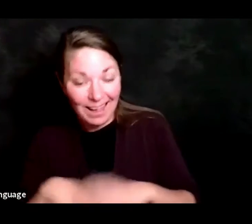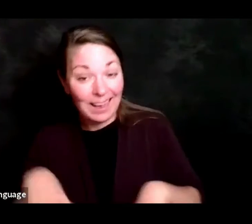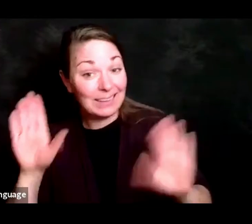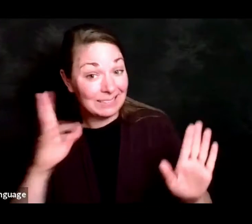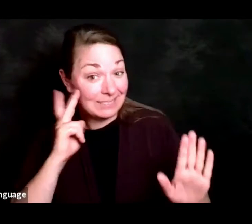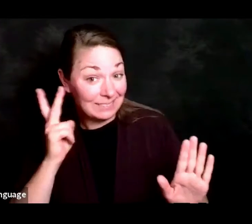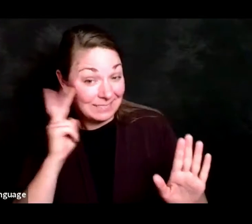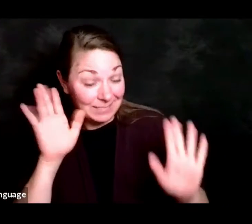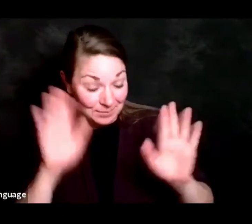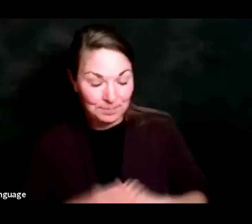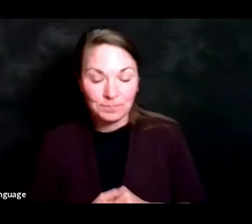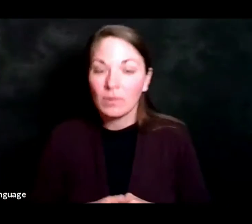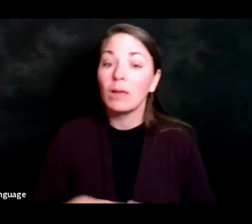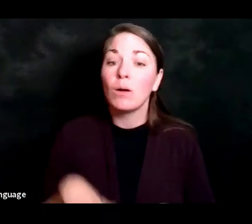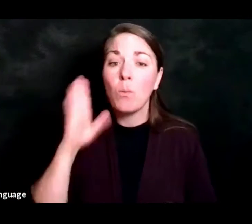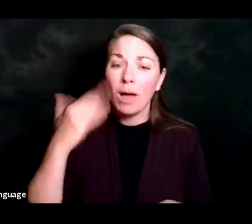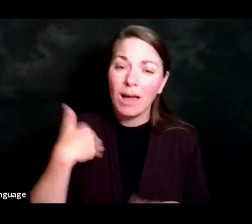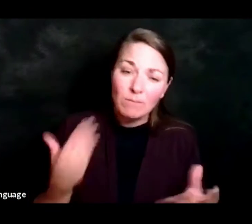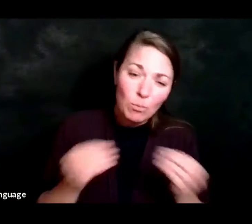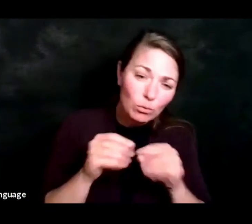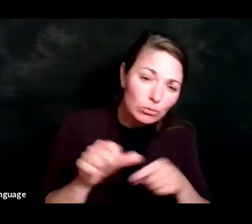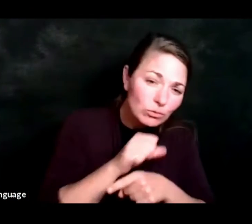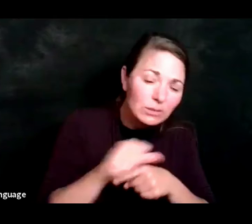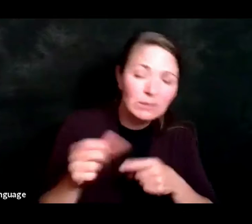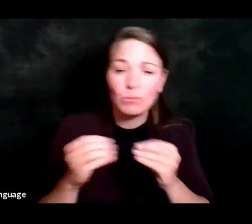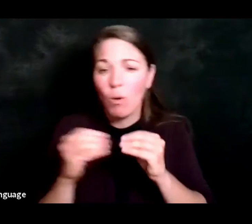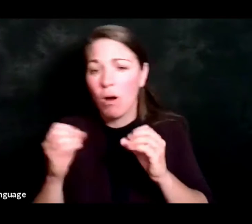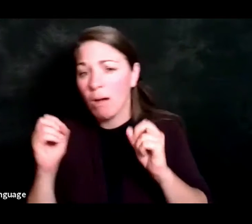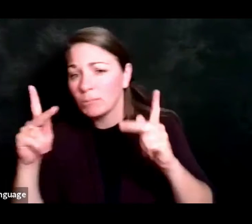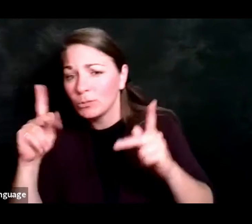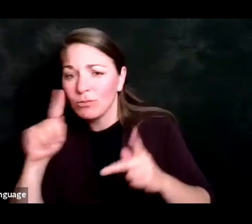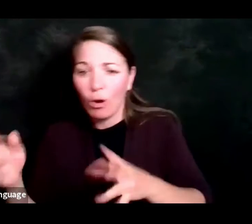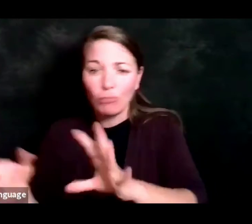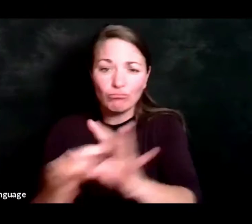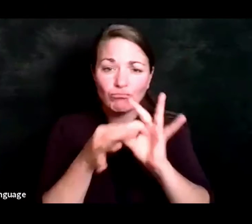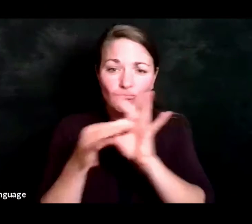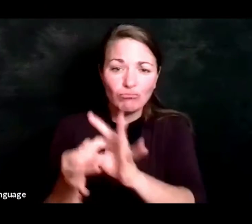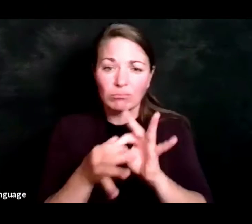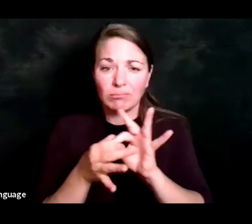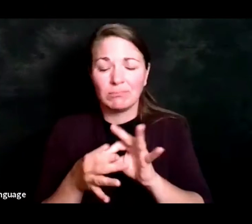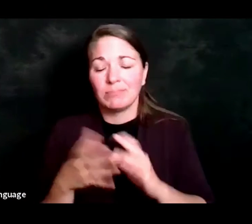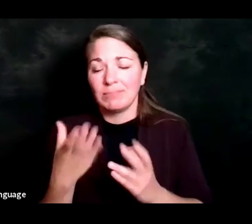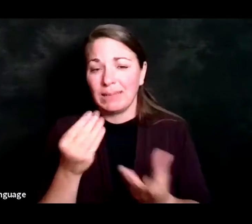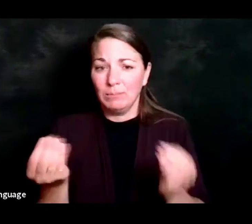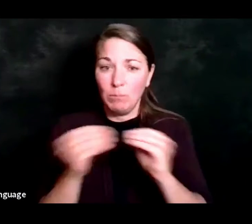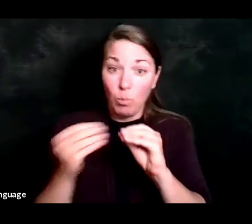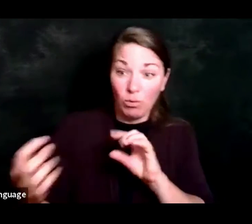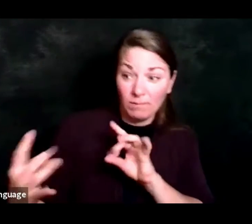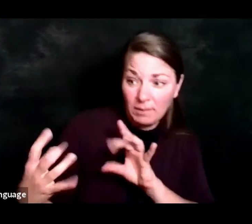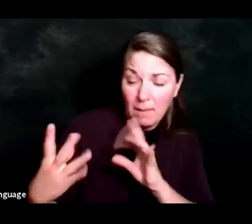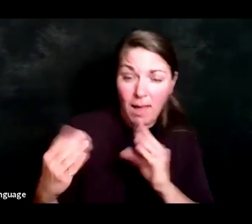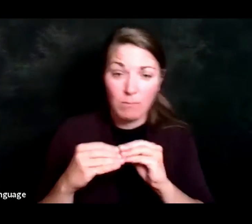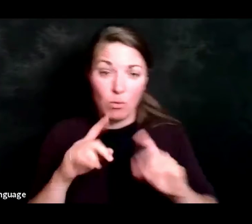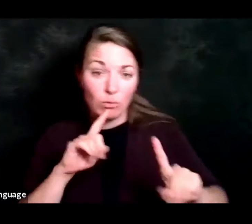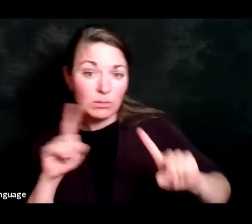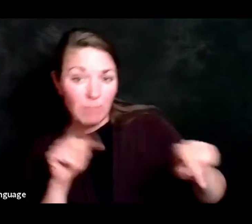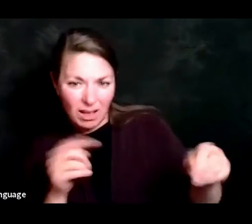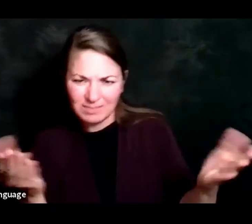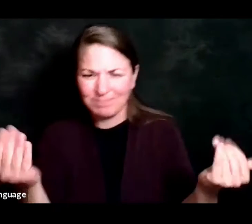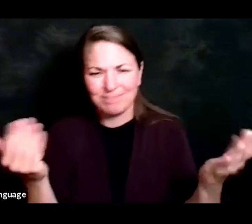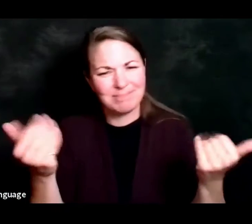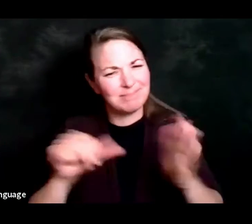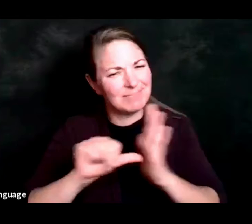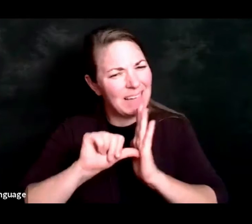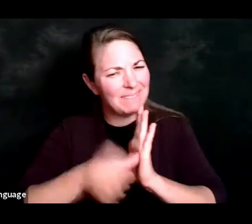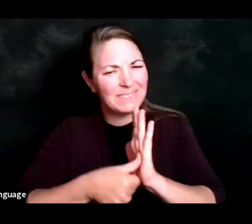conversations, more opportunities for connection, and more local level feedback and response. Again, I can't emphasize this enough.